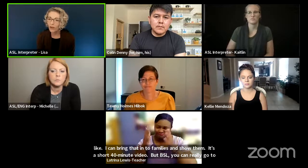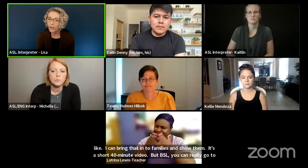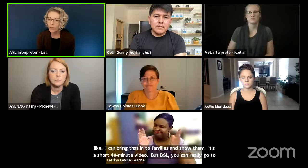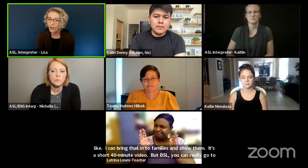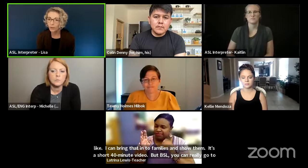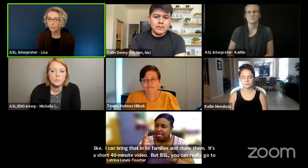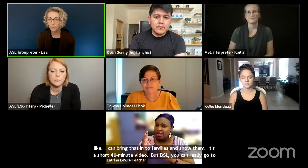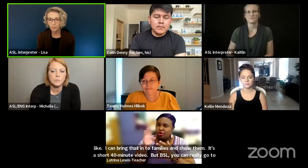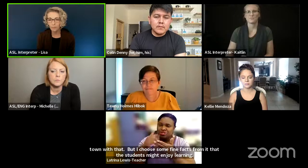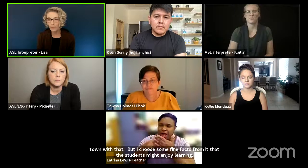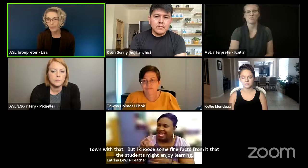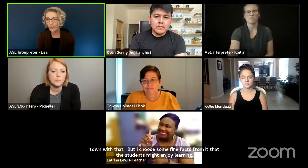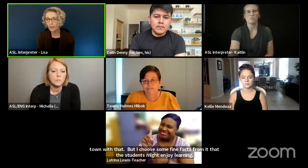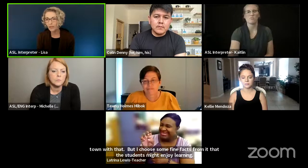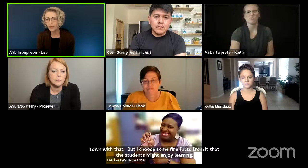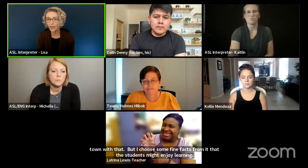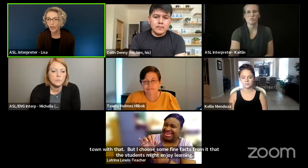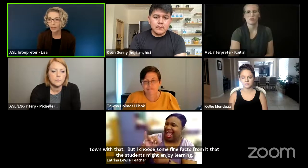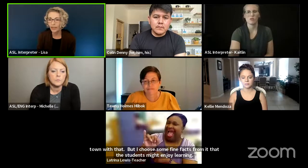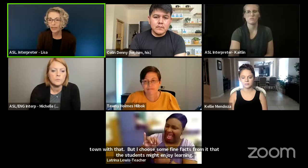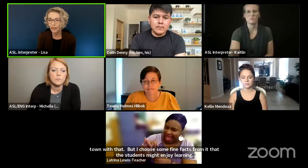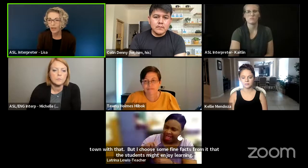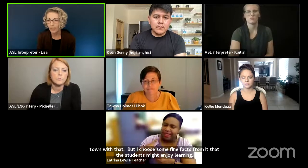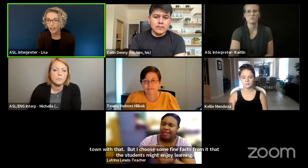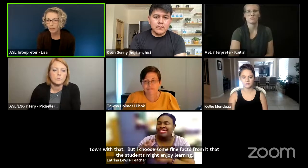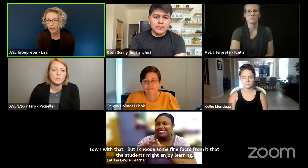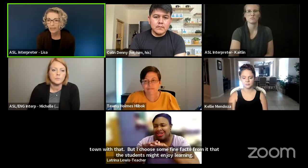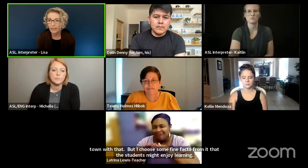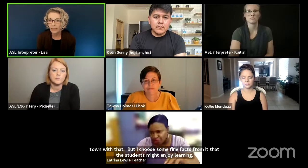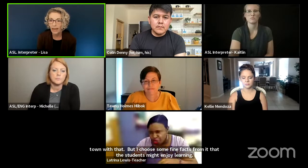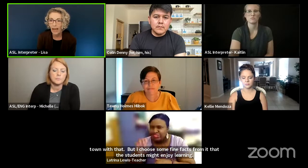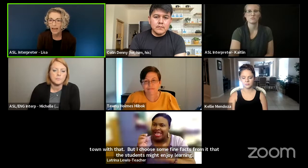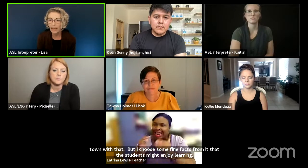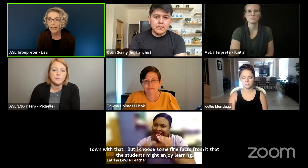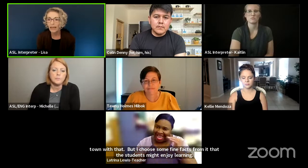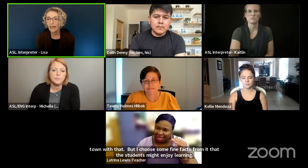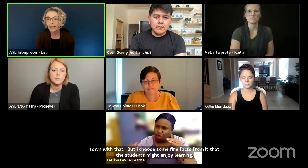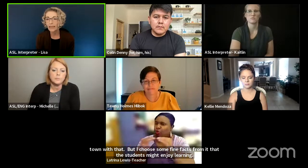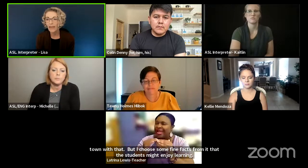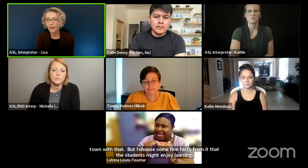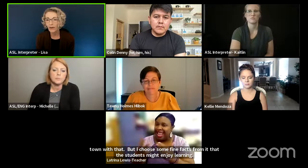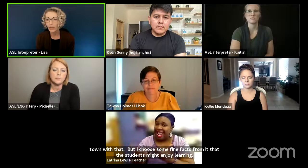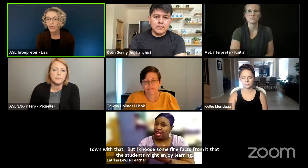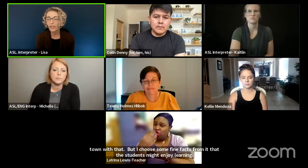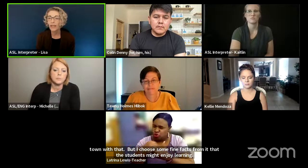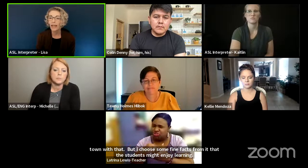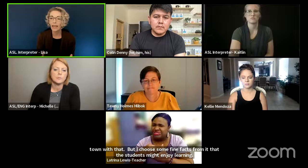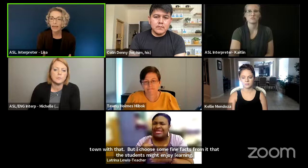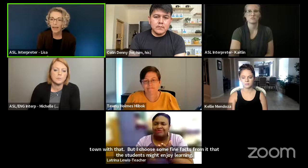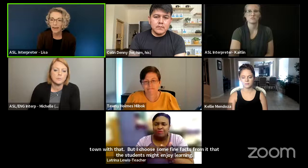And then also, just generally, you're talking about DEI,